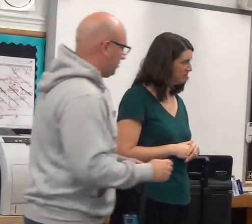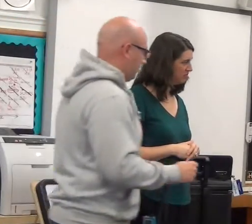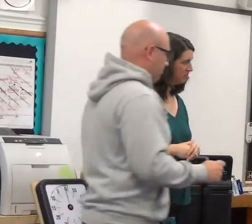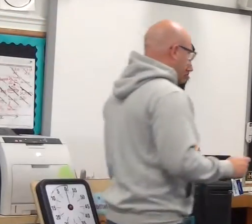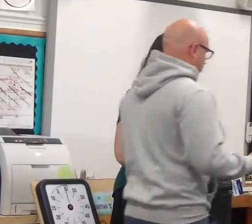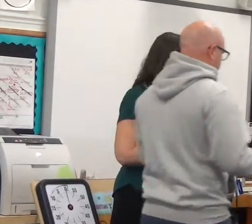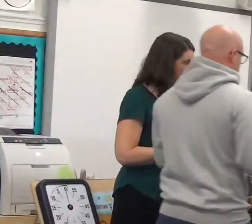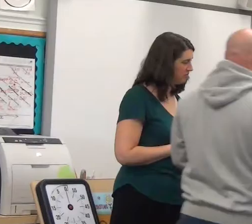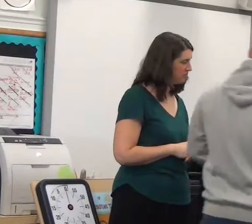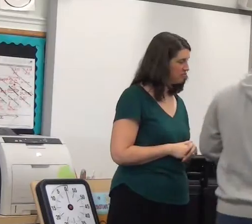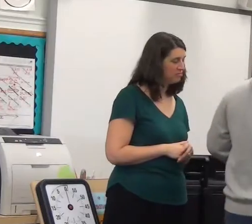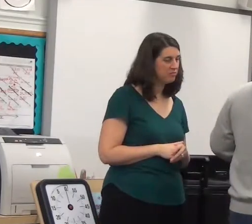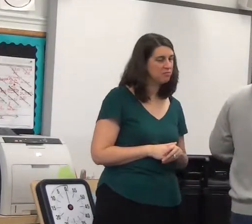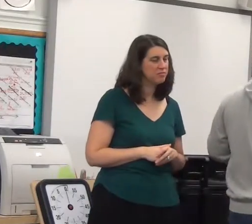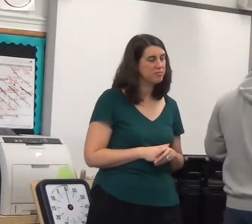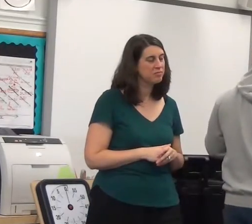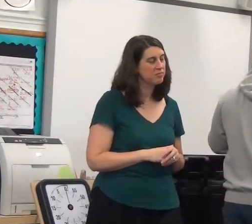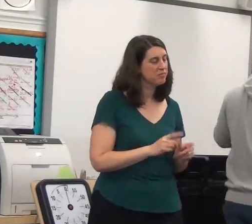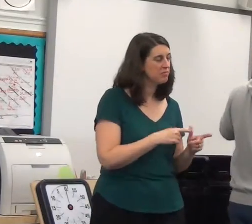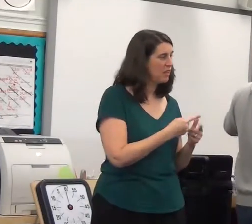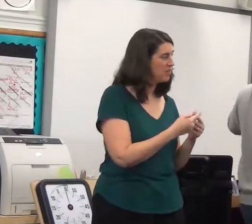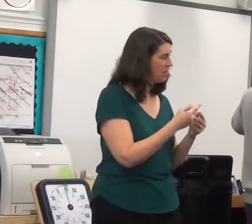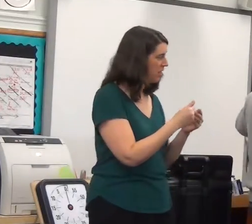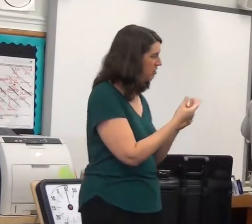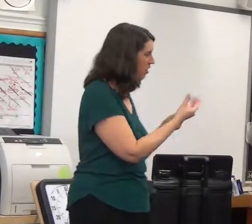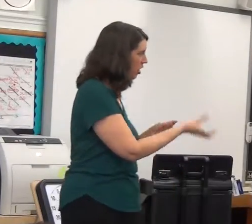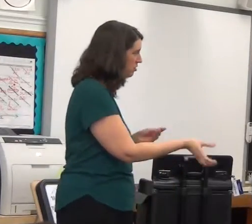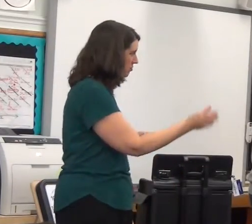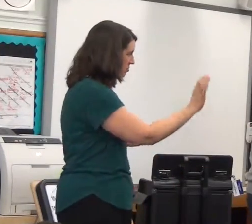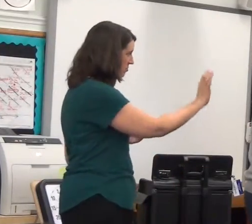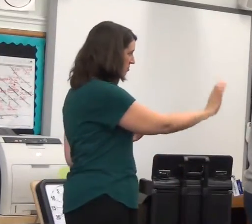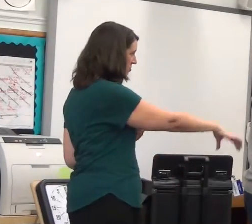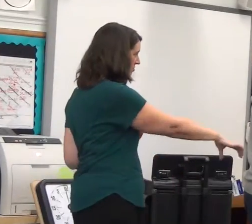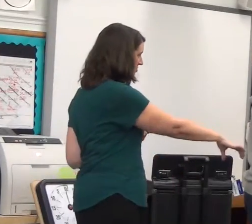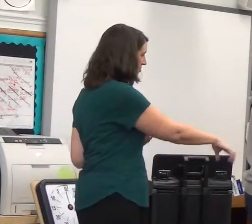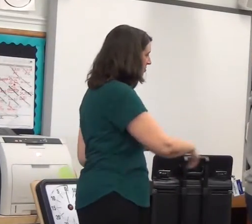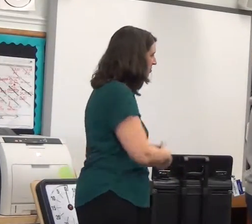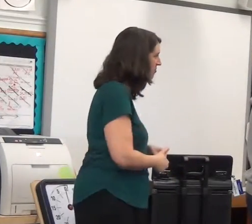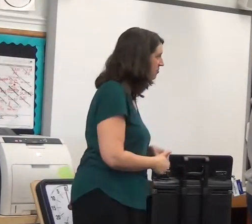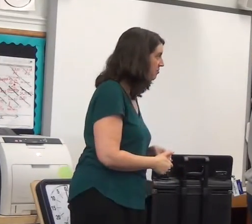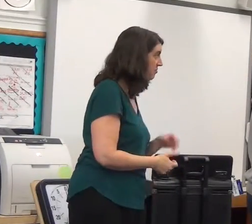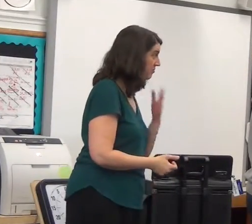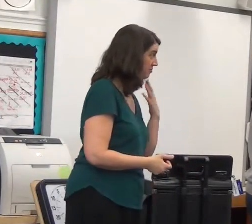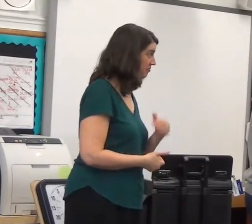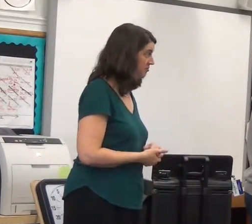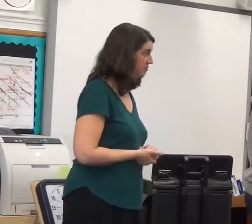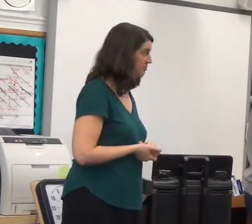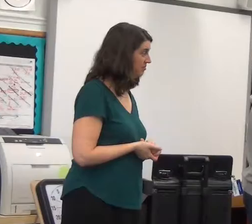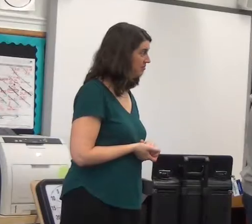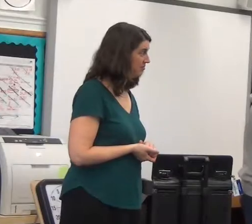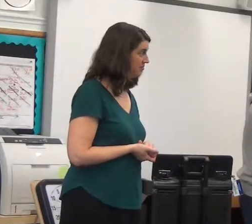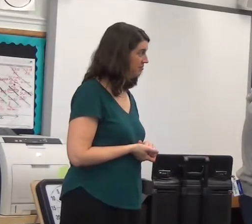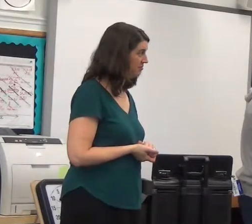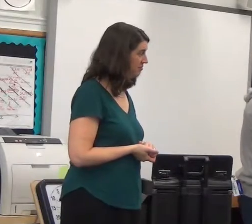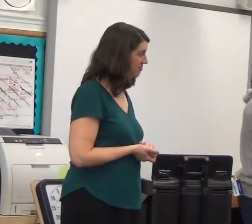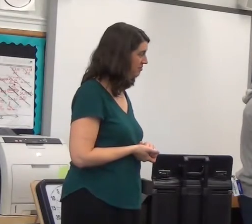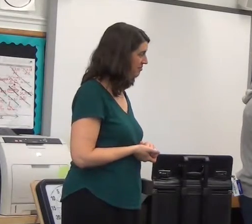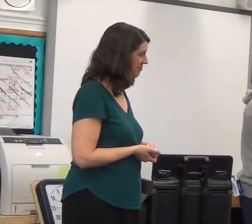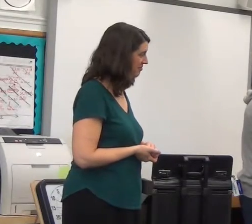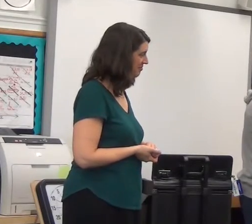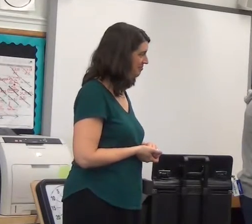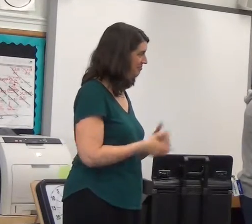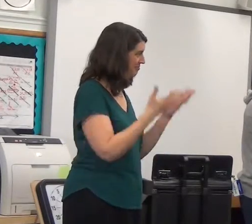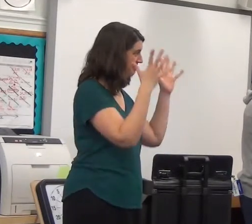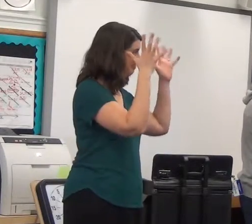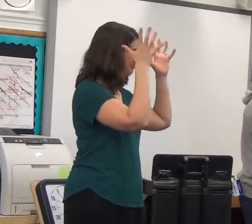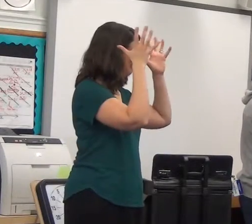and then you may place the cards onto the stool. And thank you very much for your help. Give her a